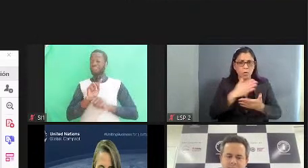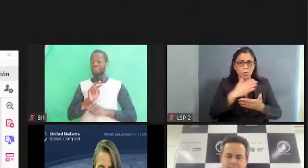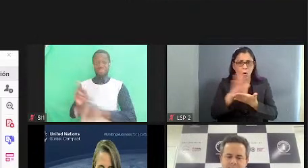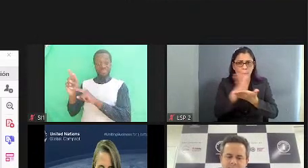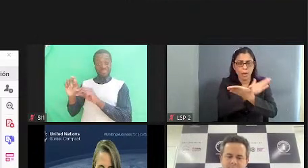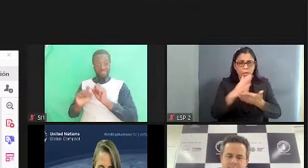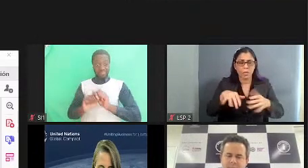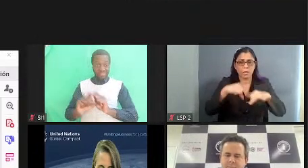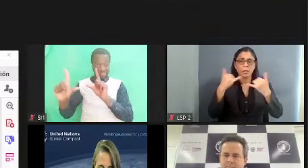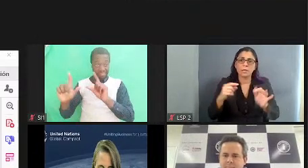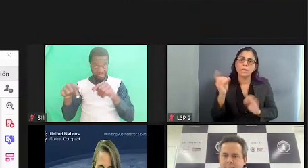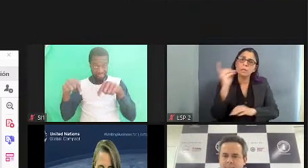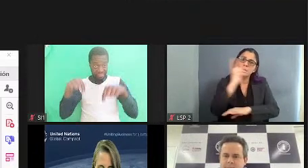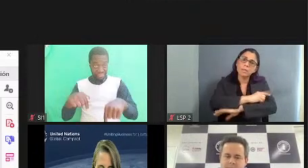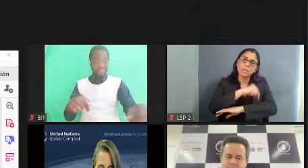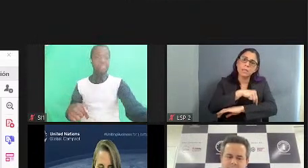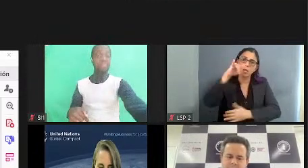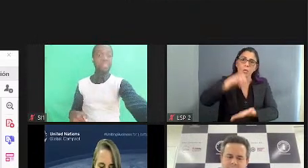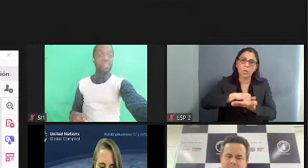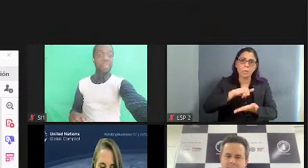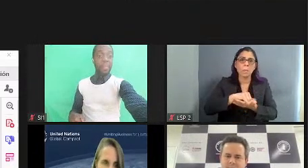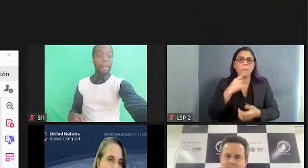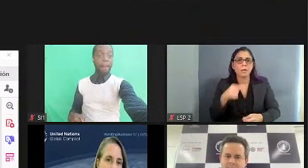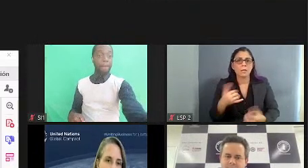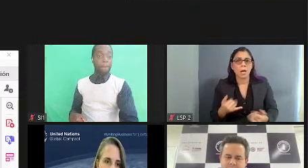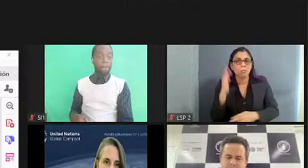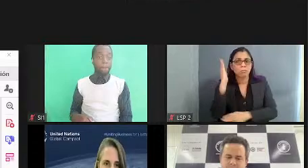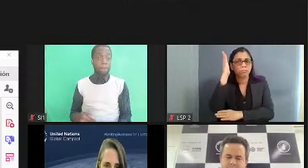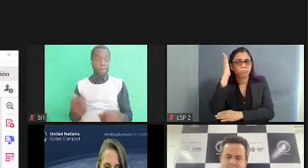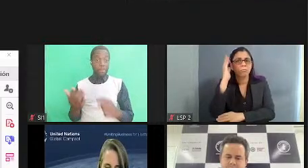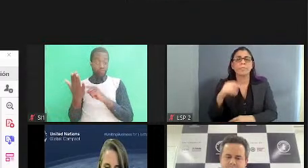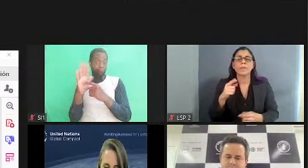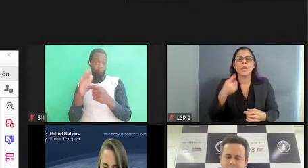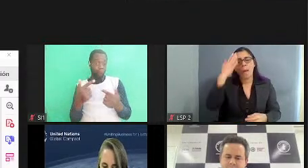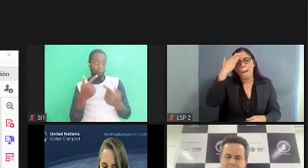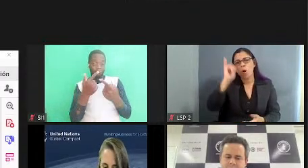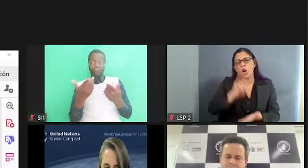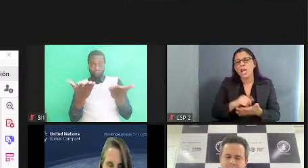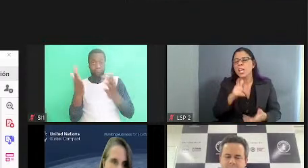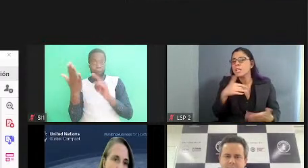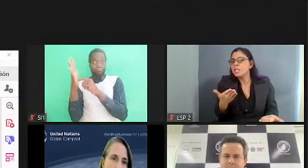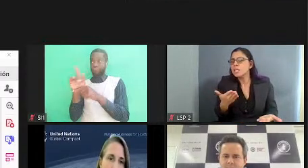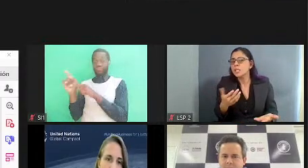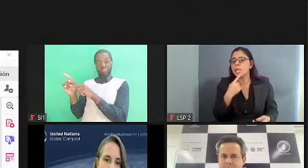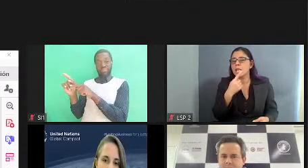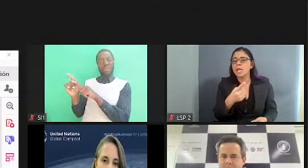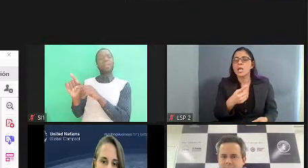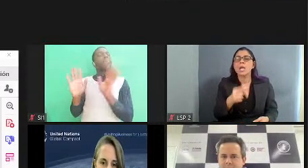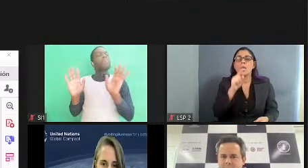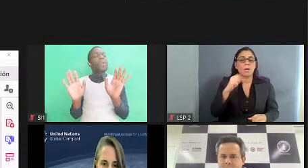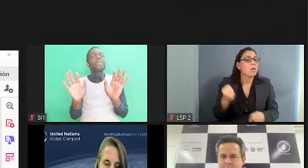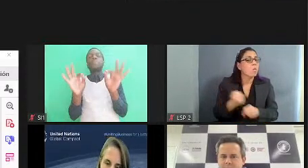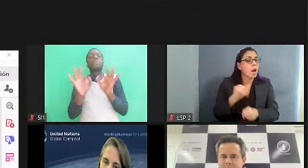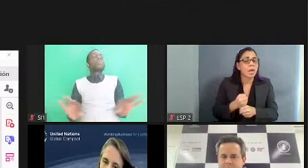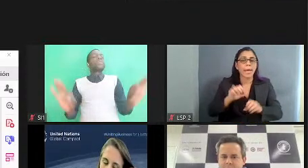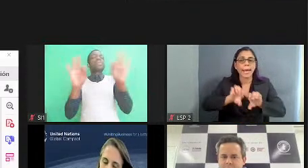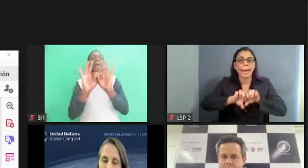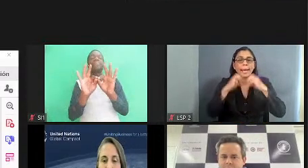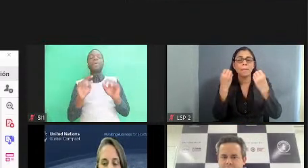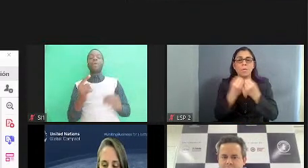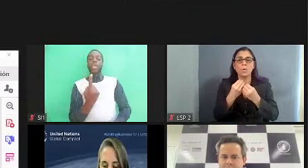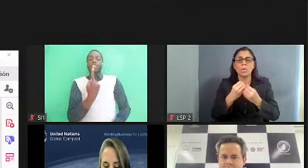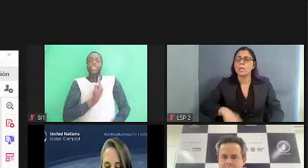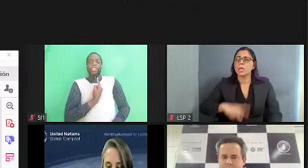you today in this day why because it's actually with facts and working